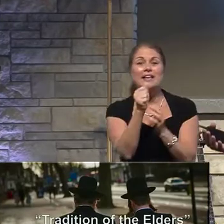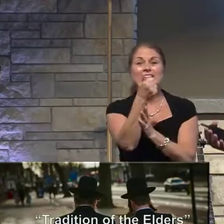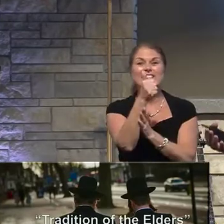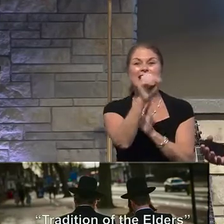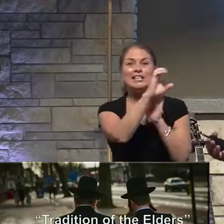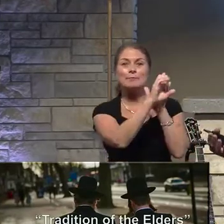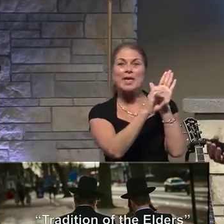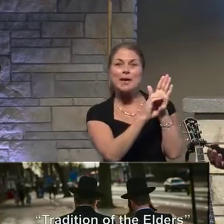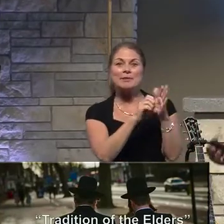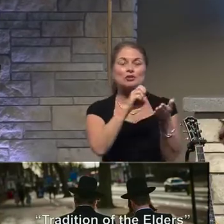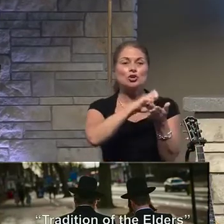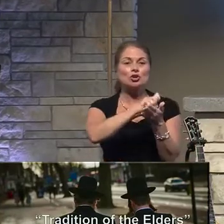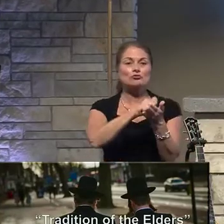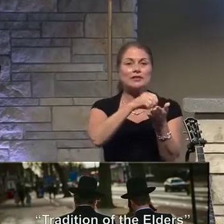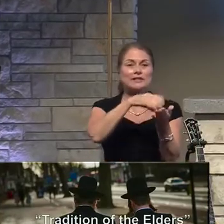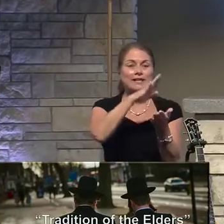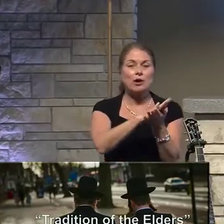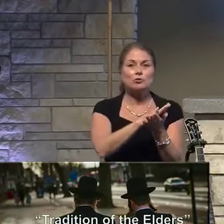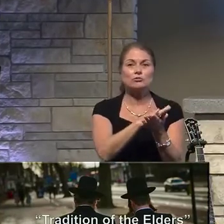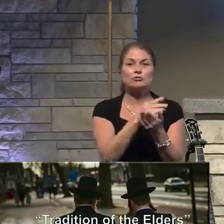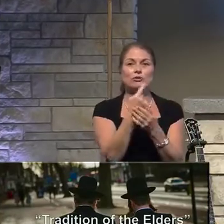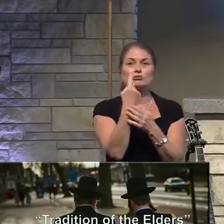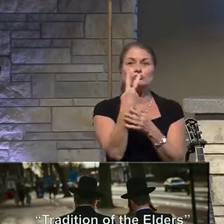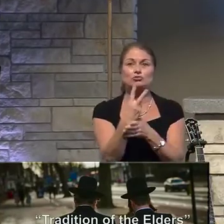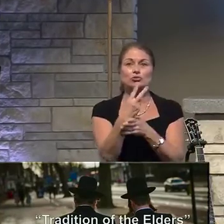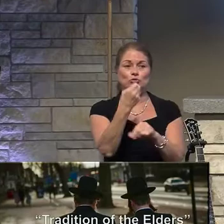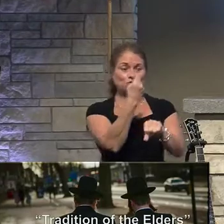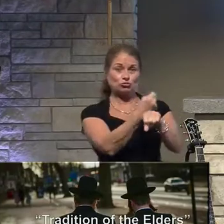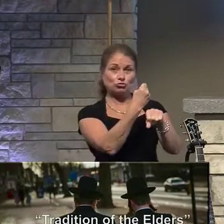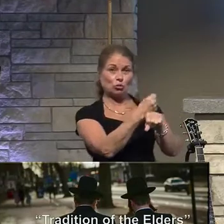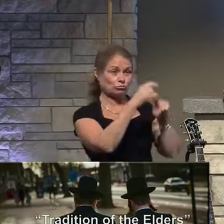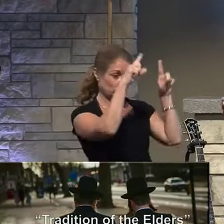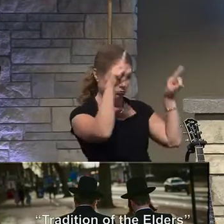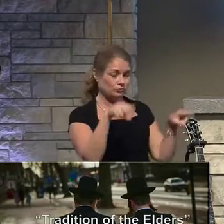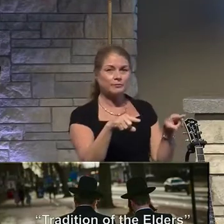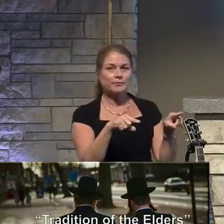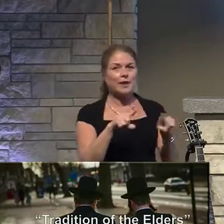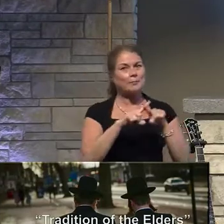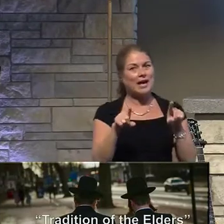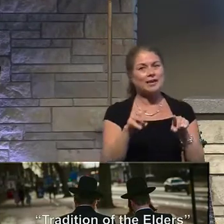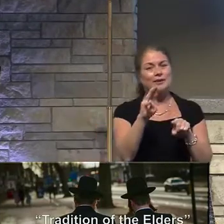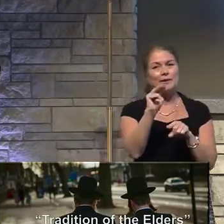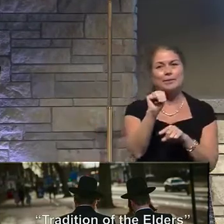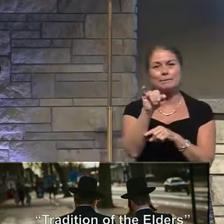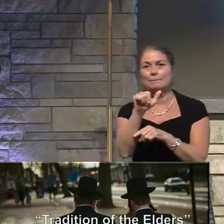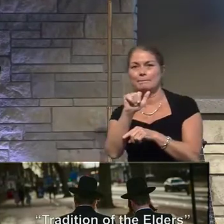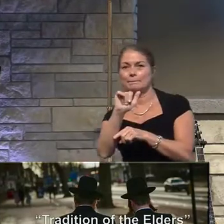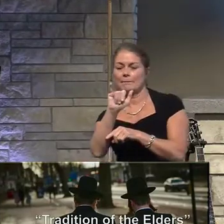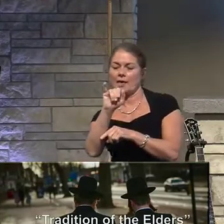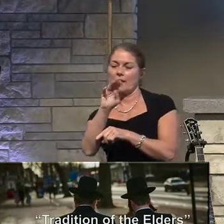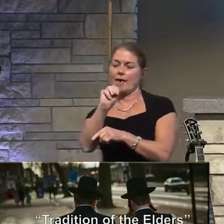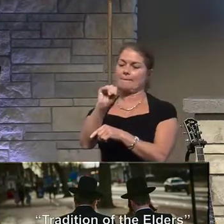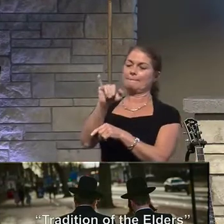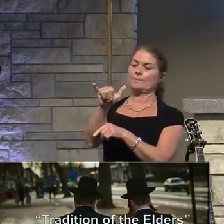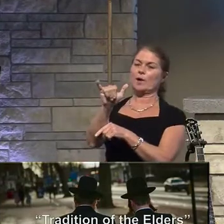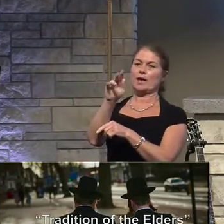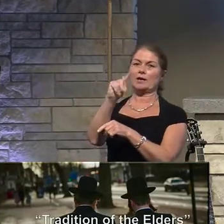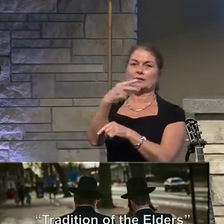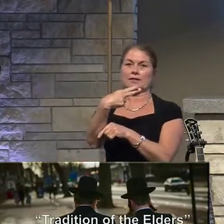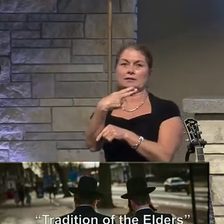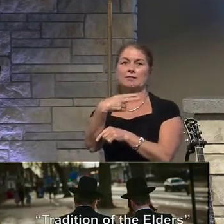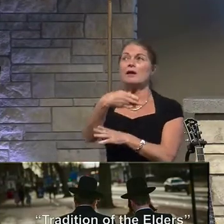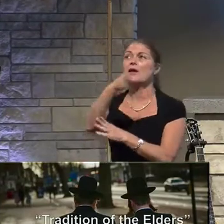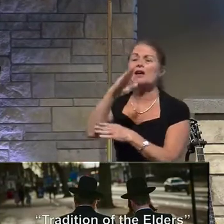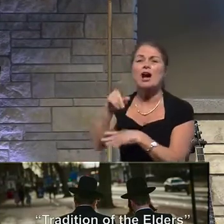on 2 stone tablets. But it was the myth, and that's exactly what it was, a myth, that God also